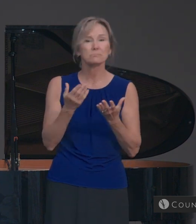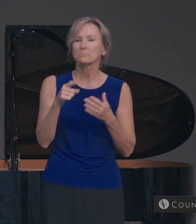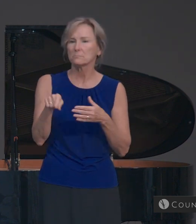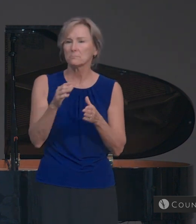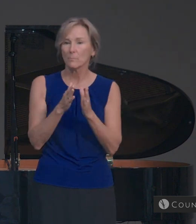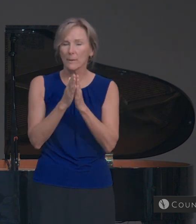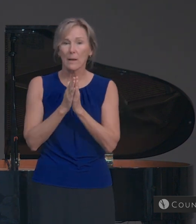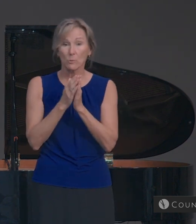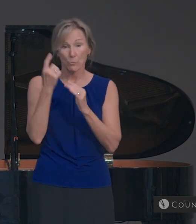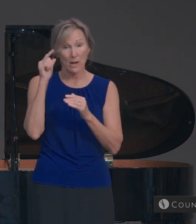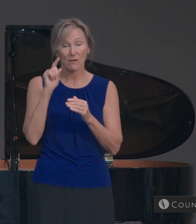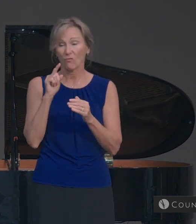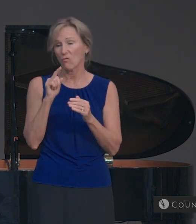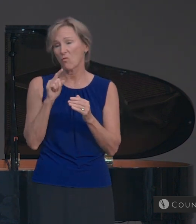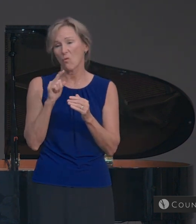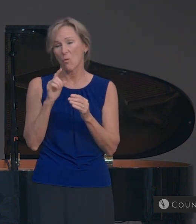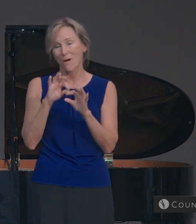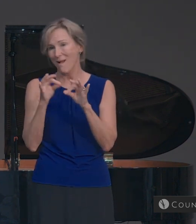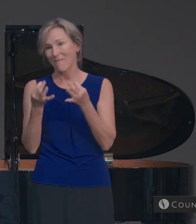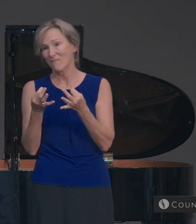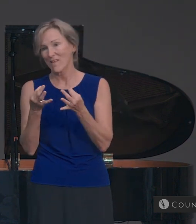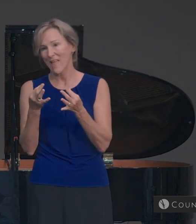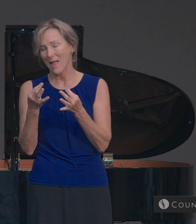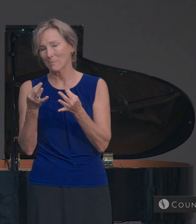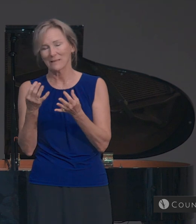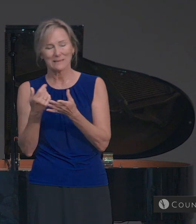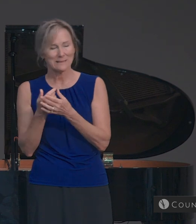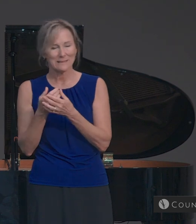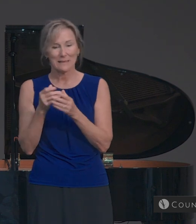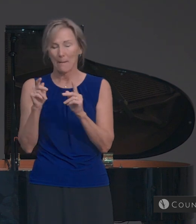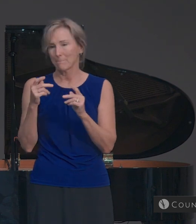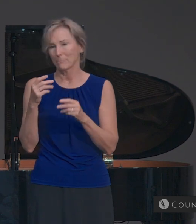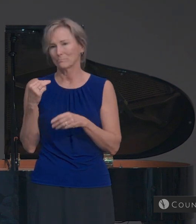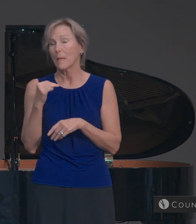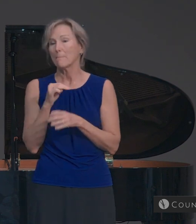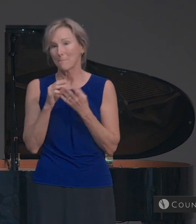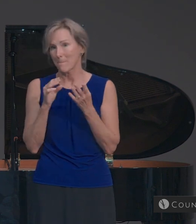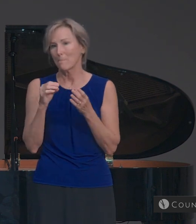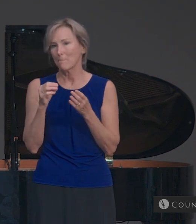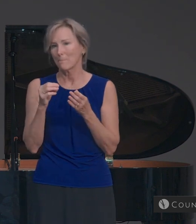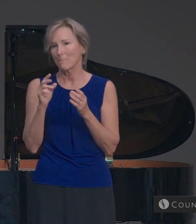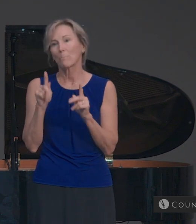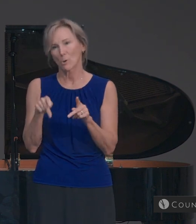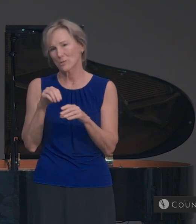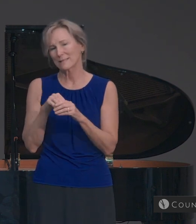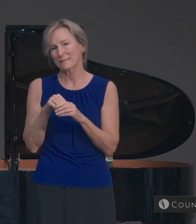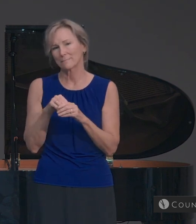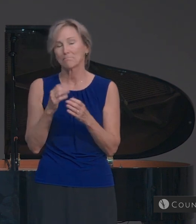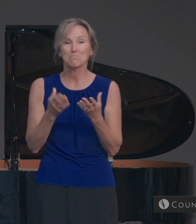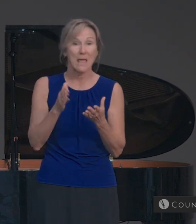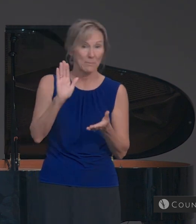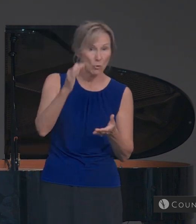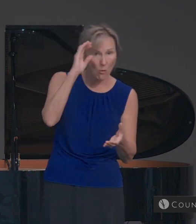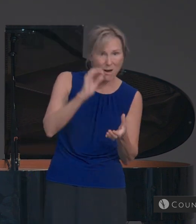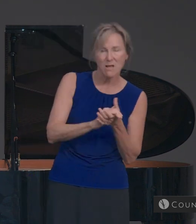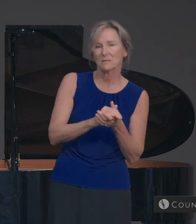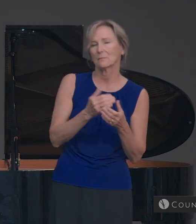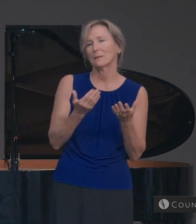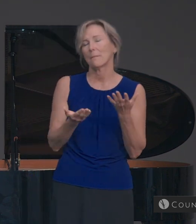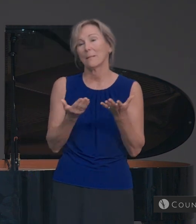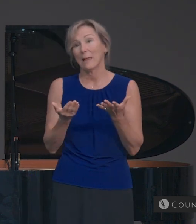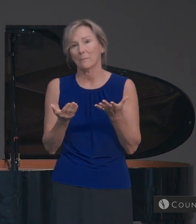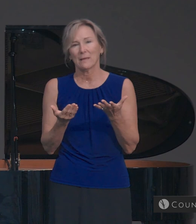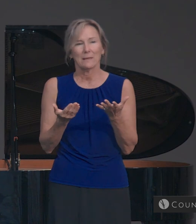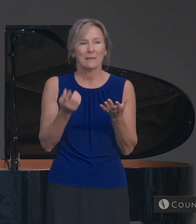a relative. Maybe you're praying for a nation. Maybe you're praying for a husband. Maybe you're praying